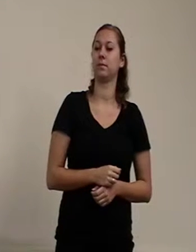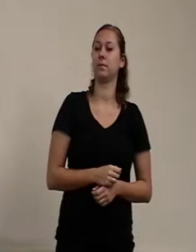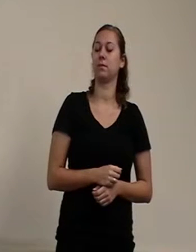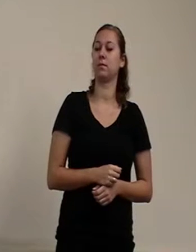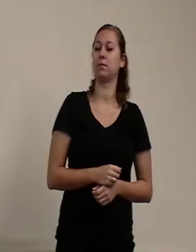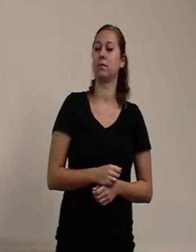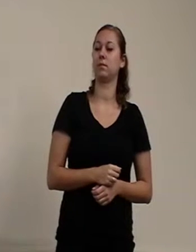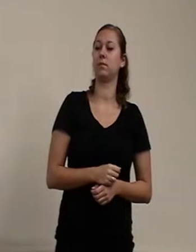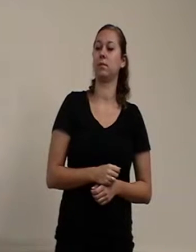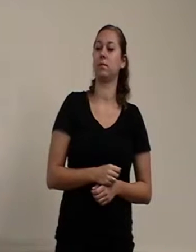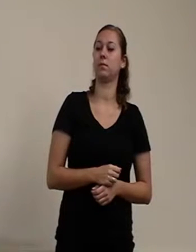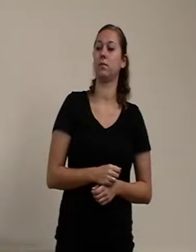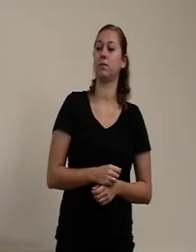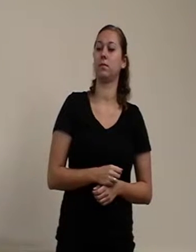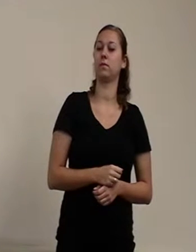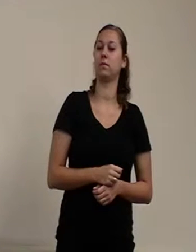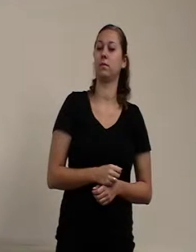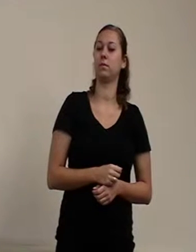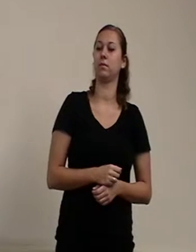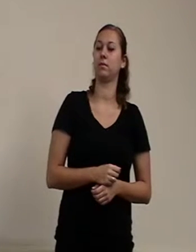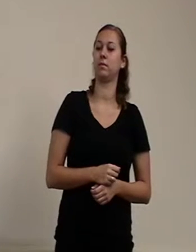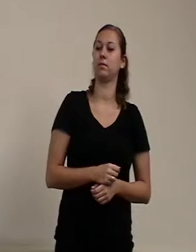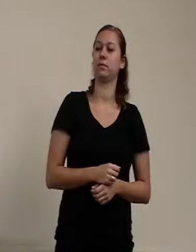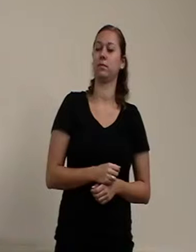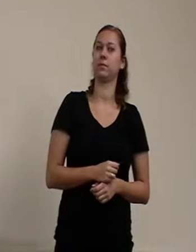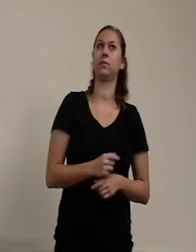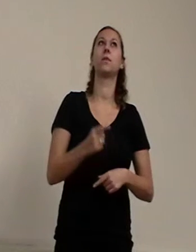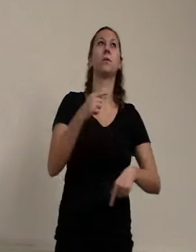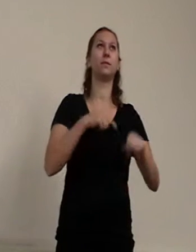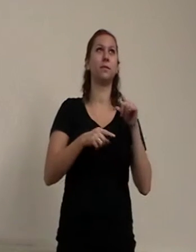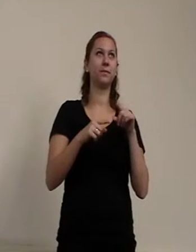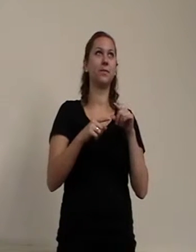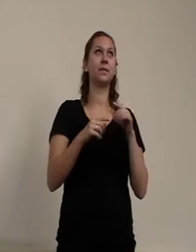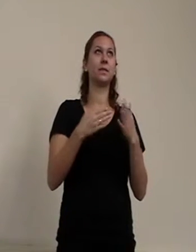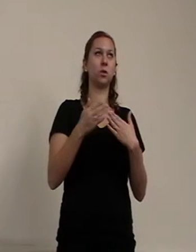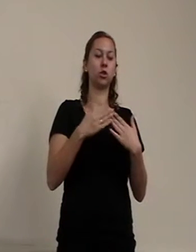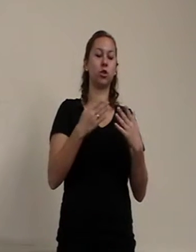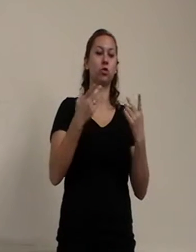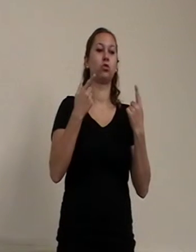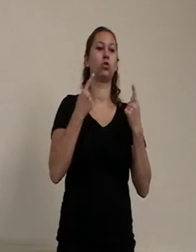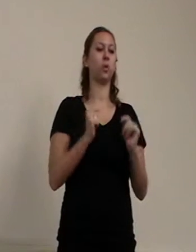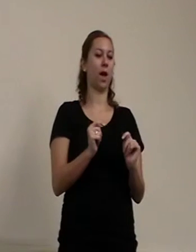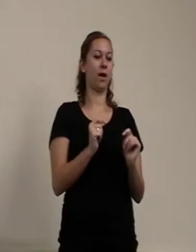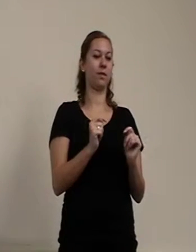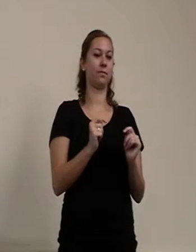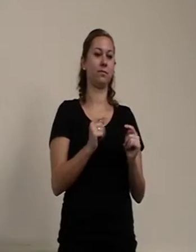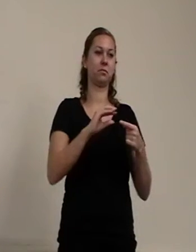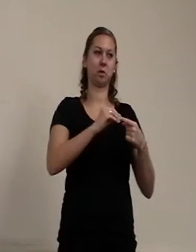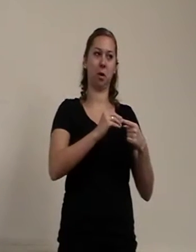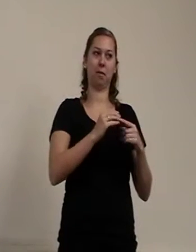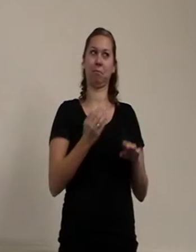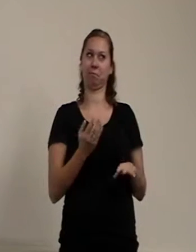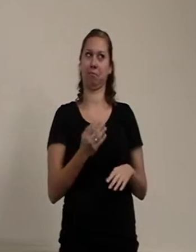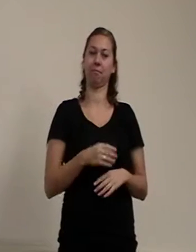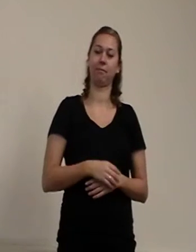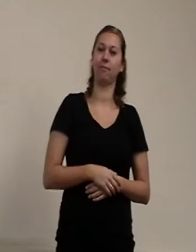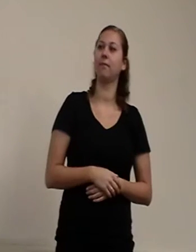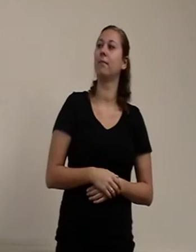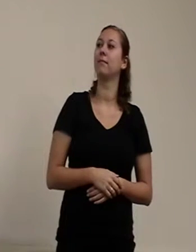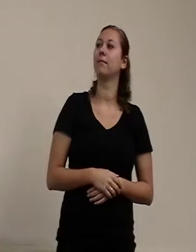So try. Okay. Try. We'll use this sign. Try. So that was an interesting experience to me. How